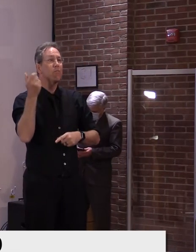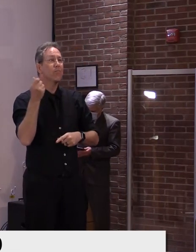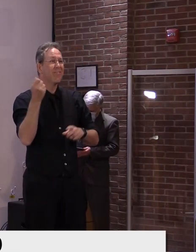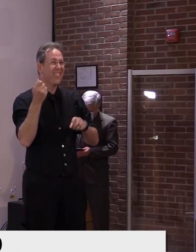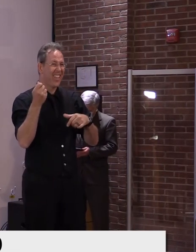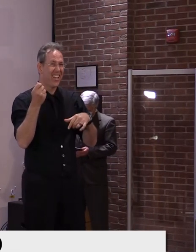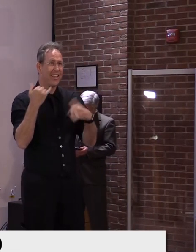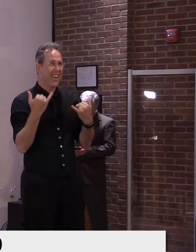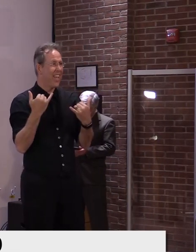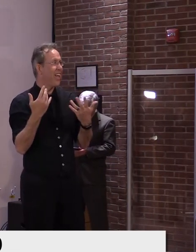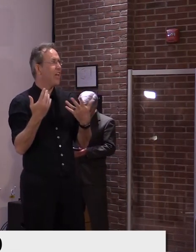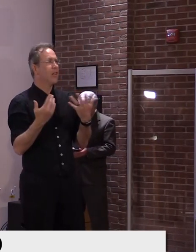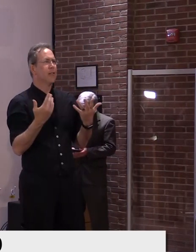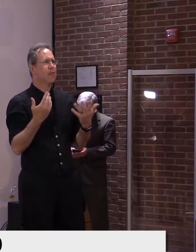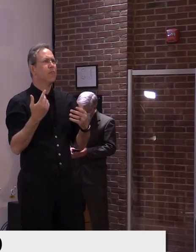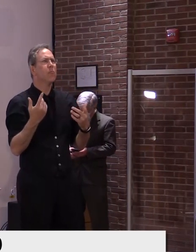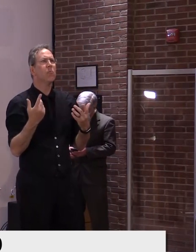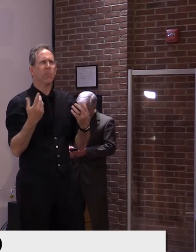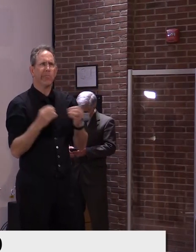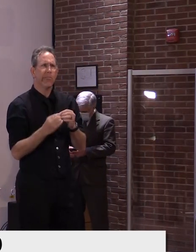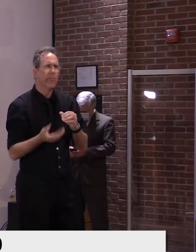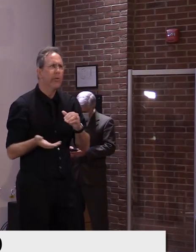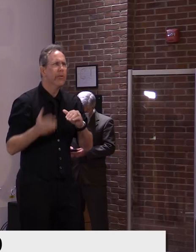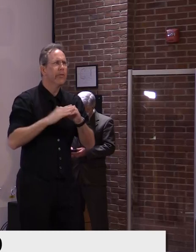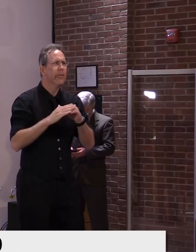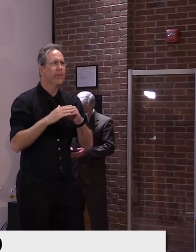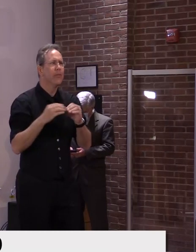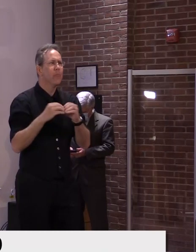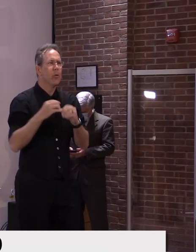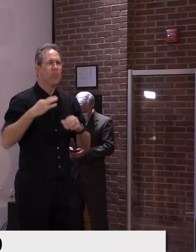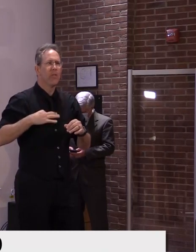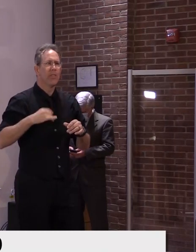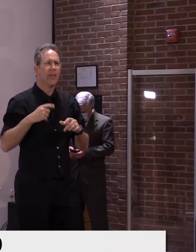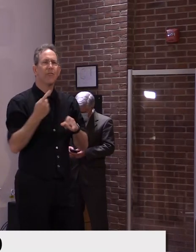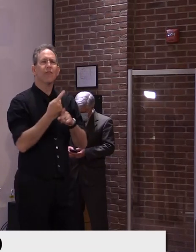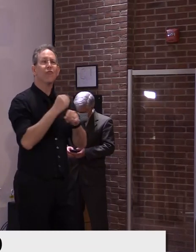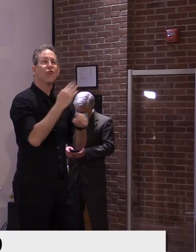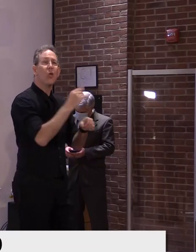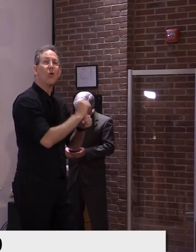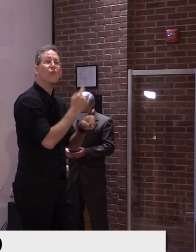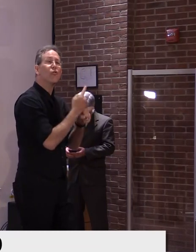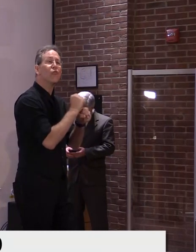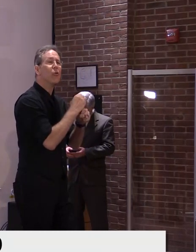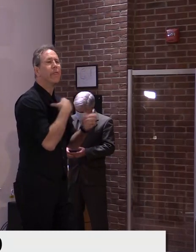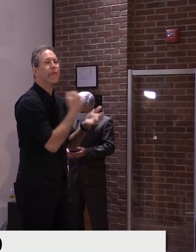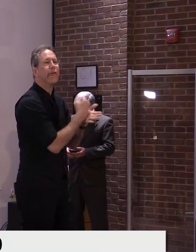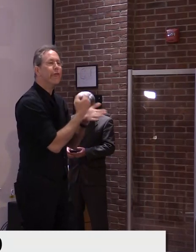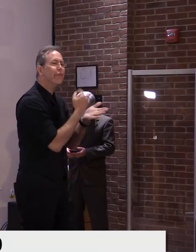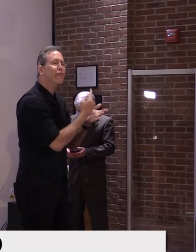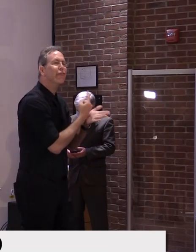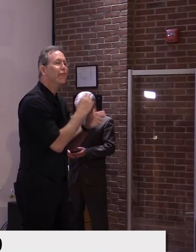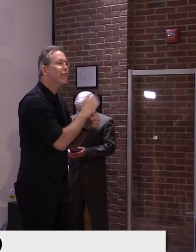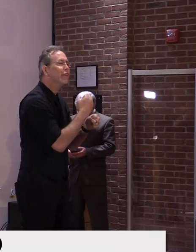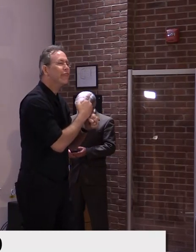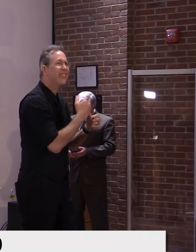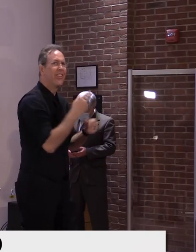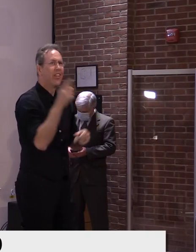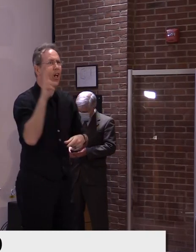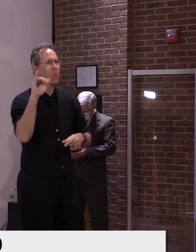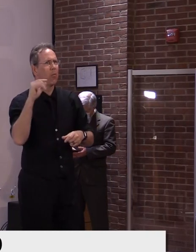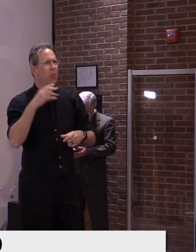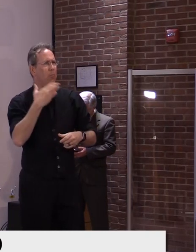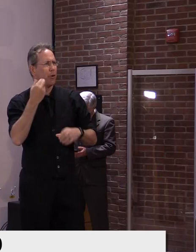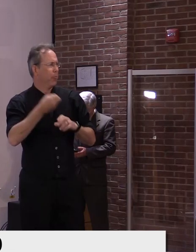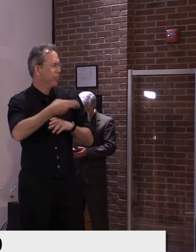collected more income than they would have if they continued to work during this period of time. At least a dozen states have chosen not